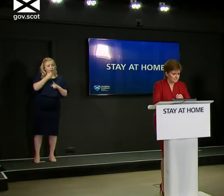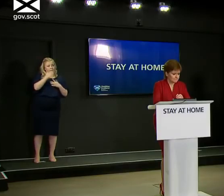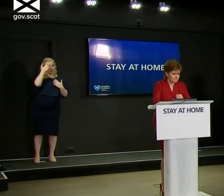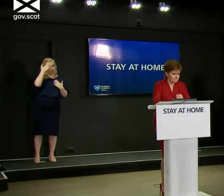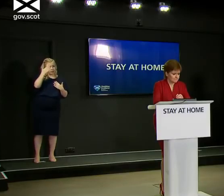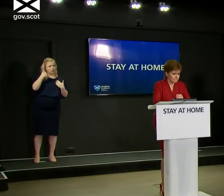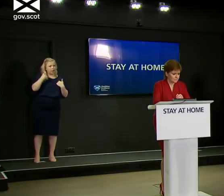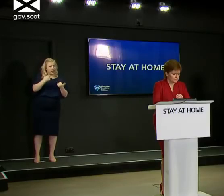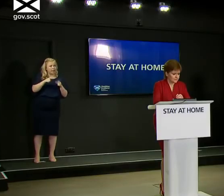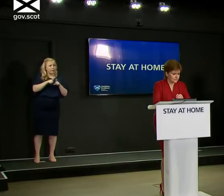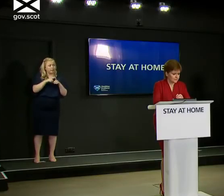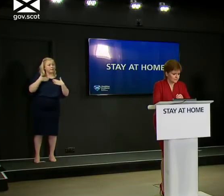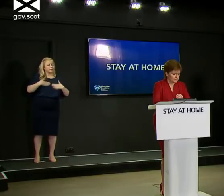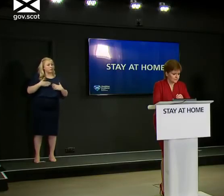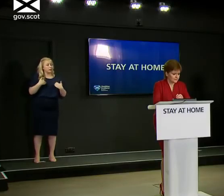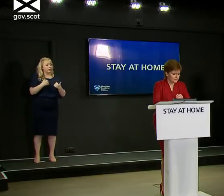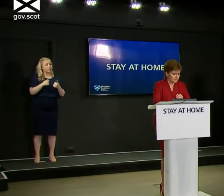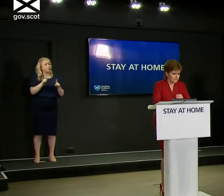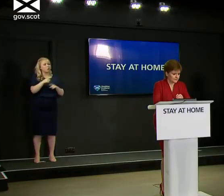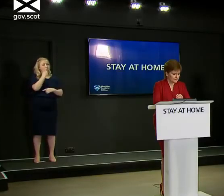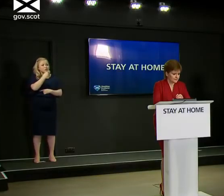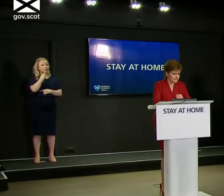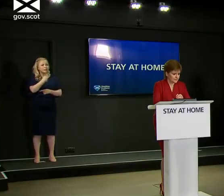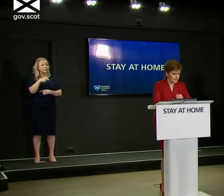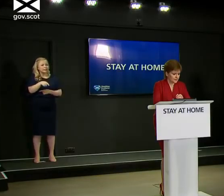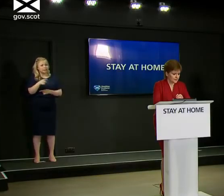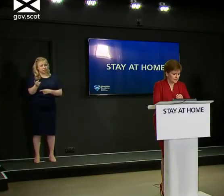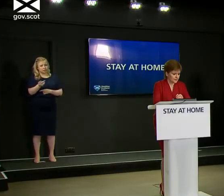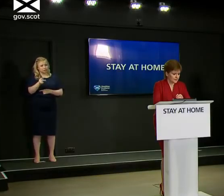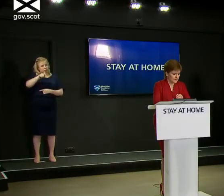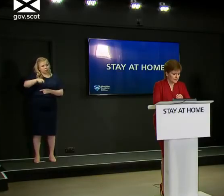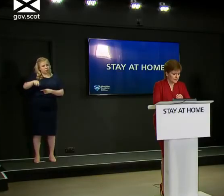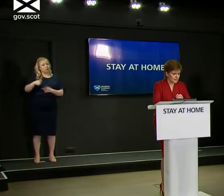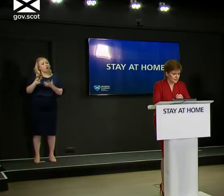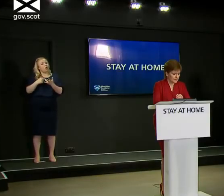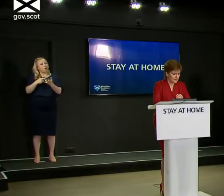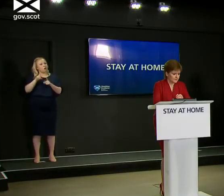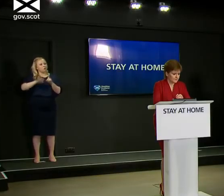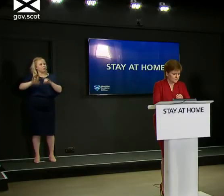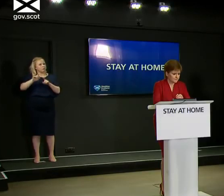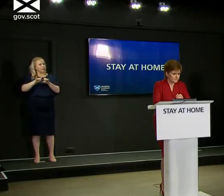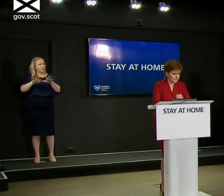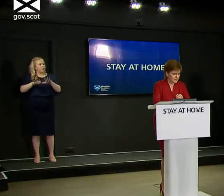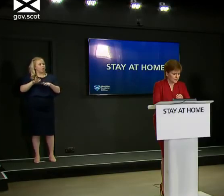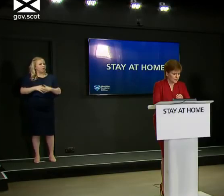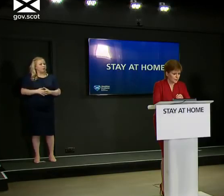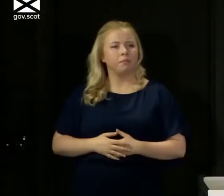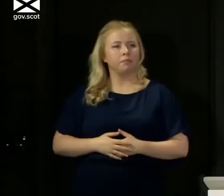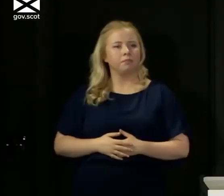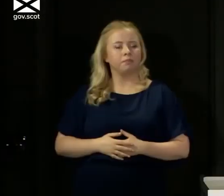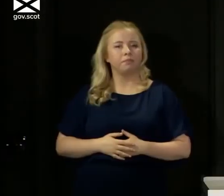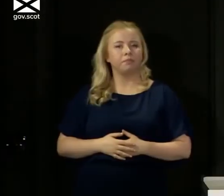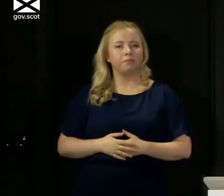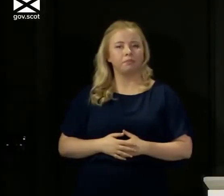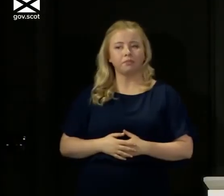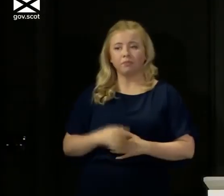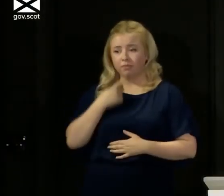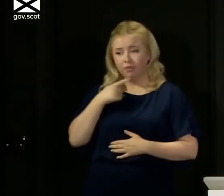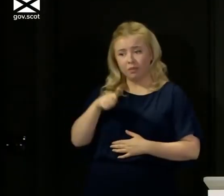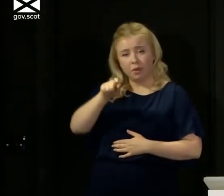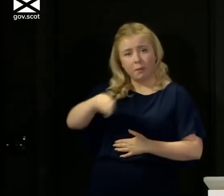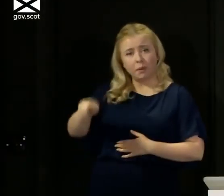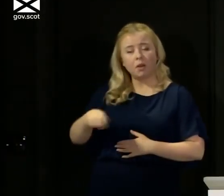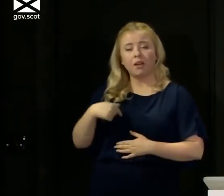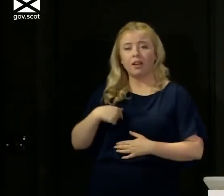and physical health. What can you say to this couple and others in a similar position? What I would say to the couple